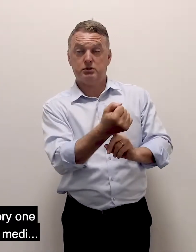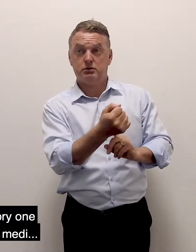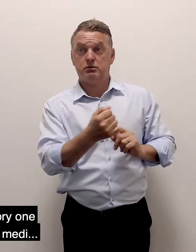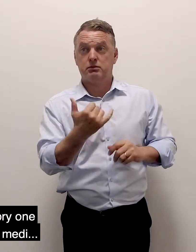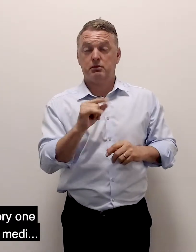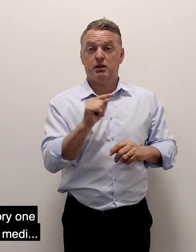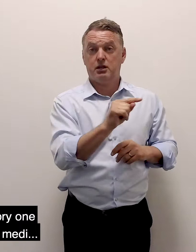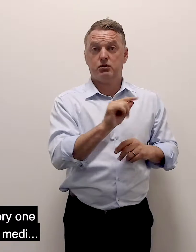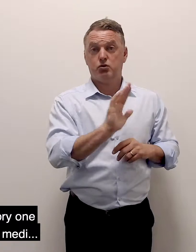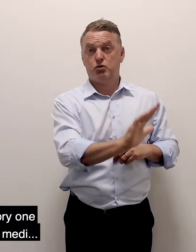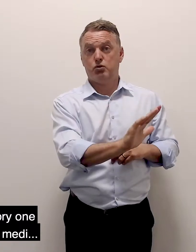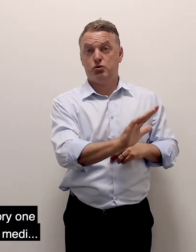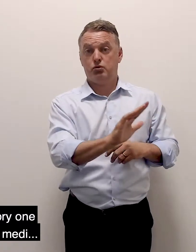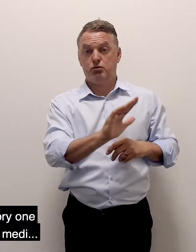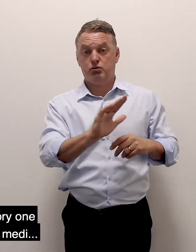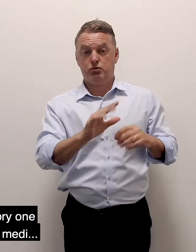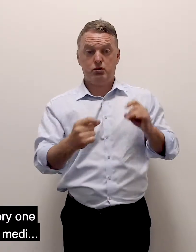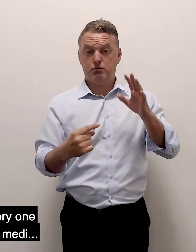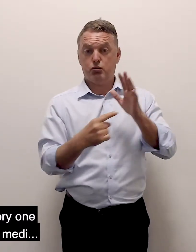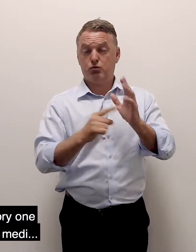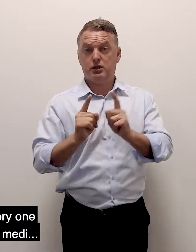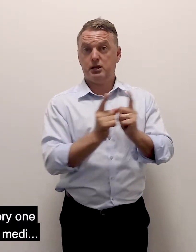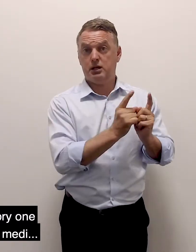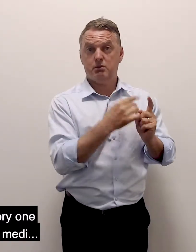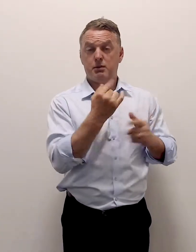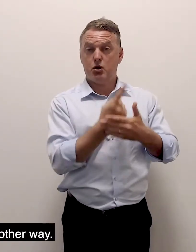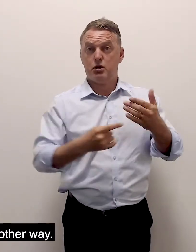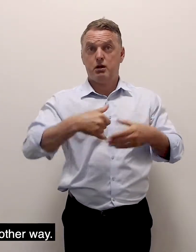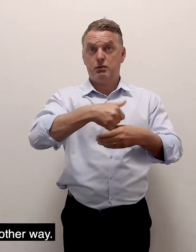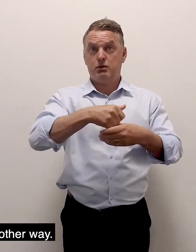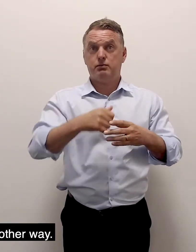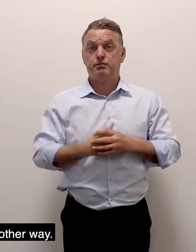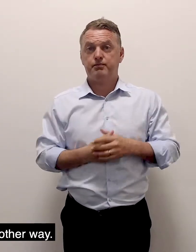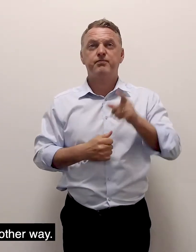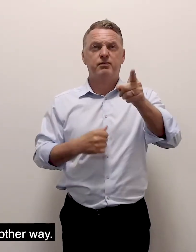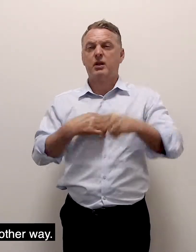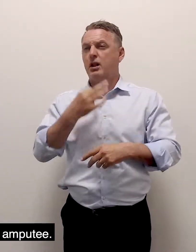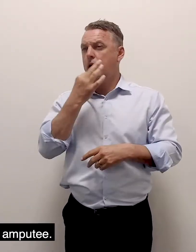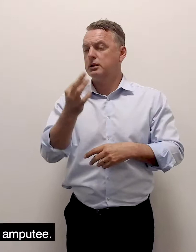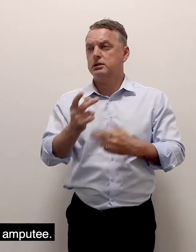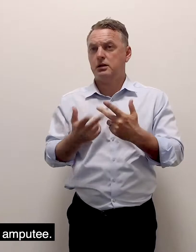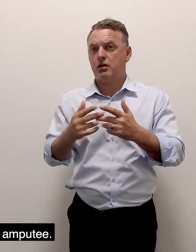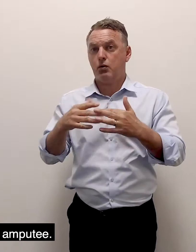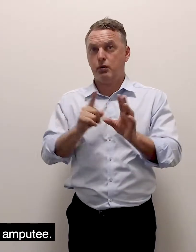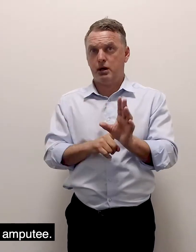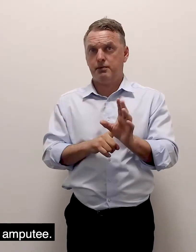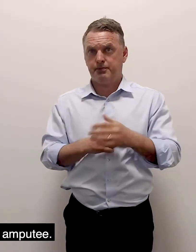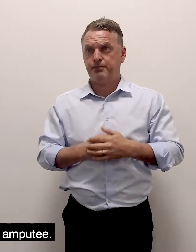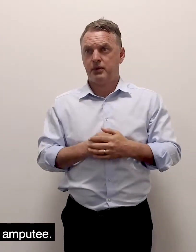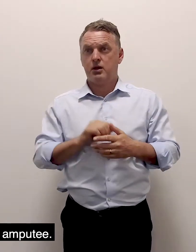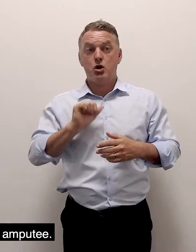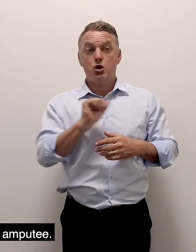her, the mandatory one might be just for the medical. Okay, let me put it another way. Her disability is